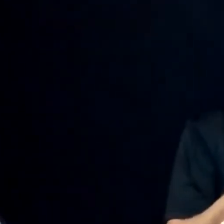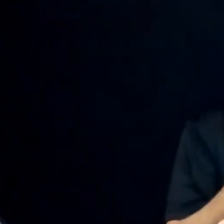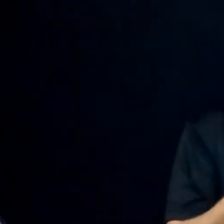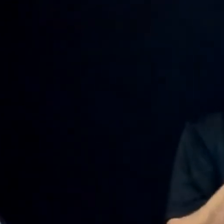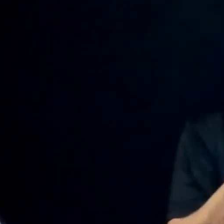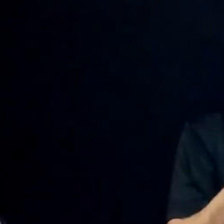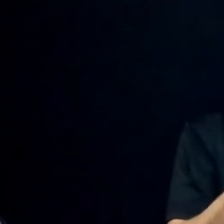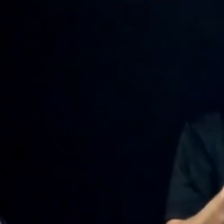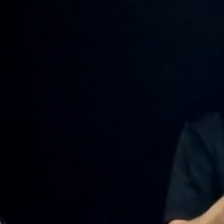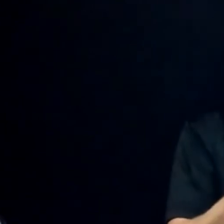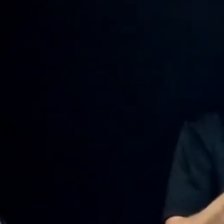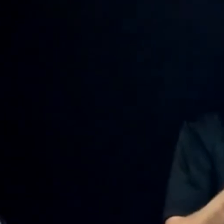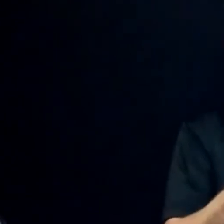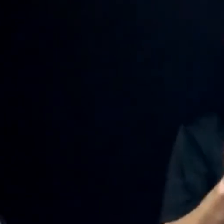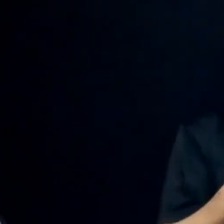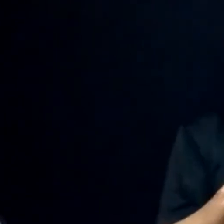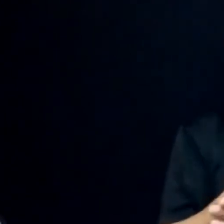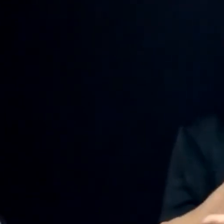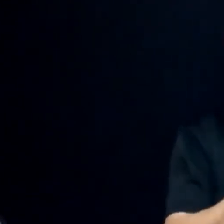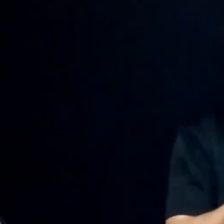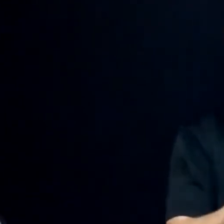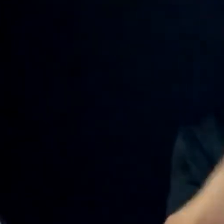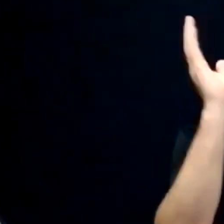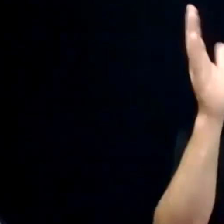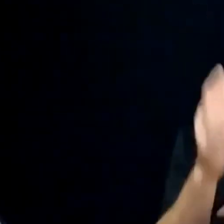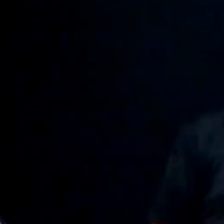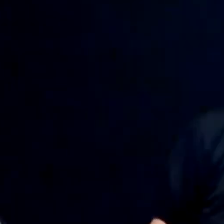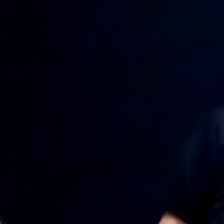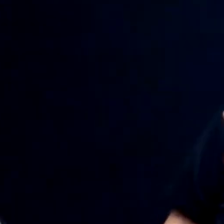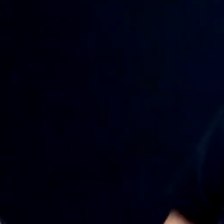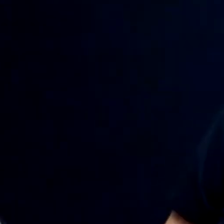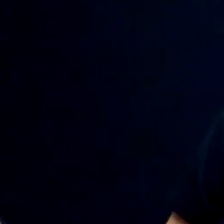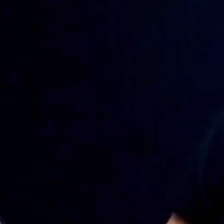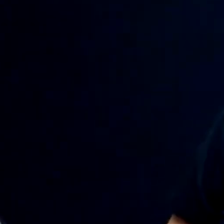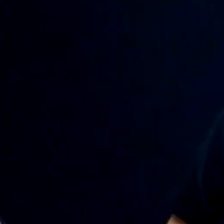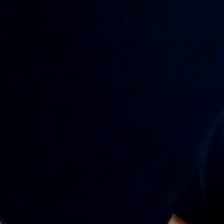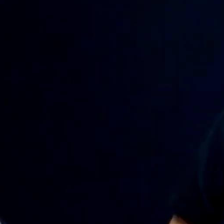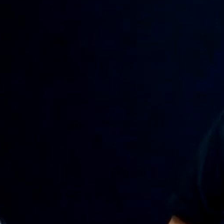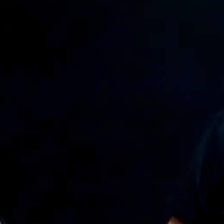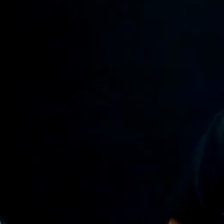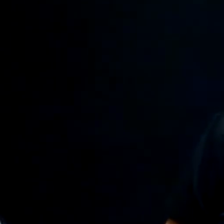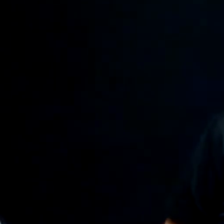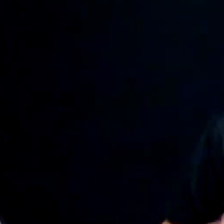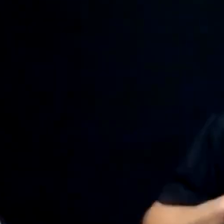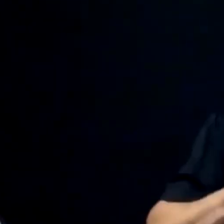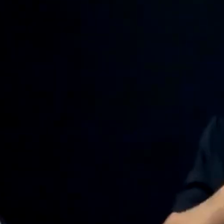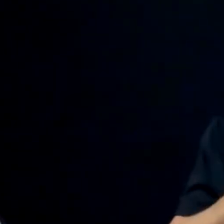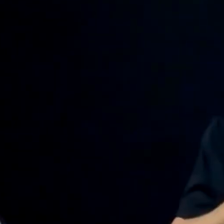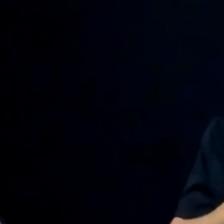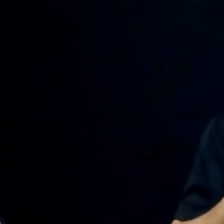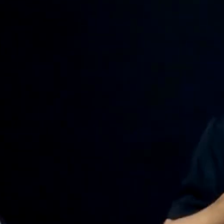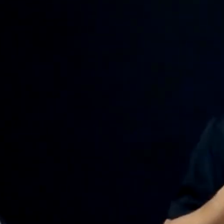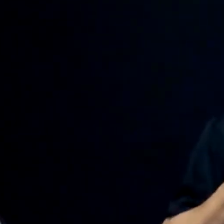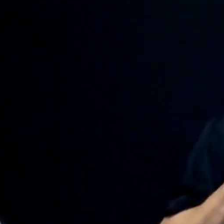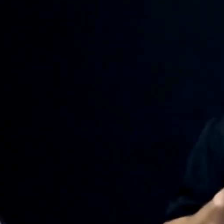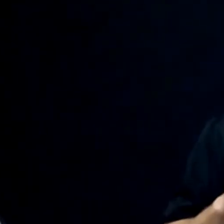to share his presentation. And Jamar, there is one question from chat. I'm going to put it in here and you can answer, let her answer